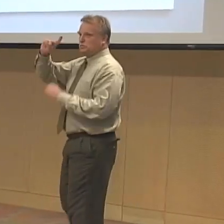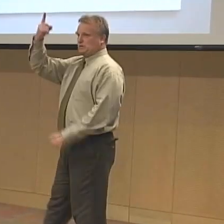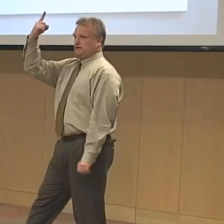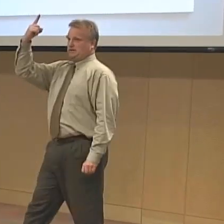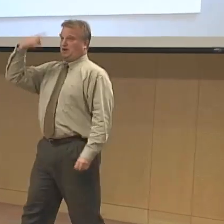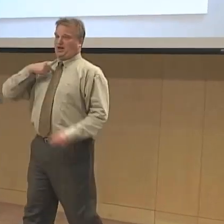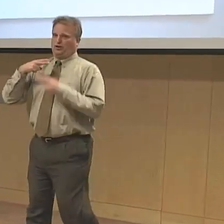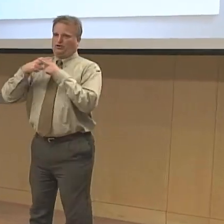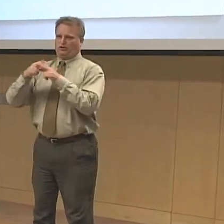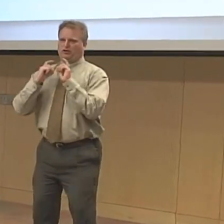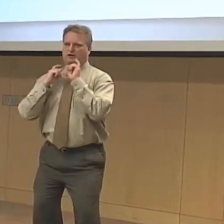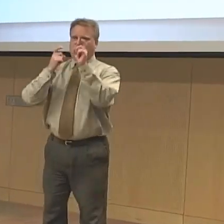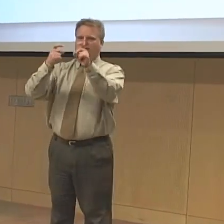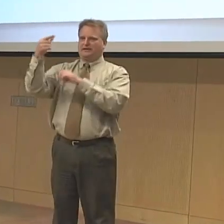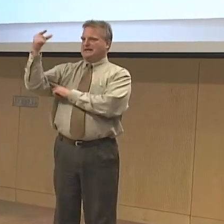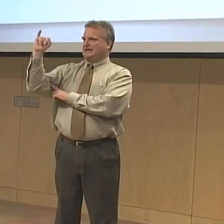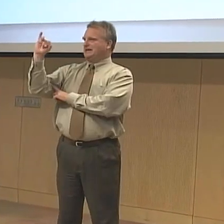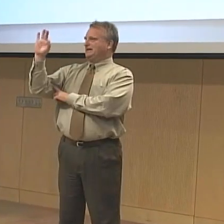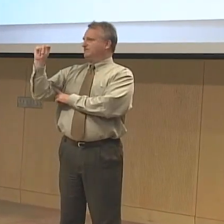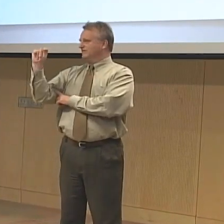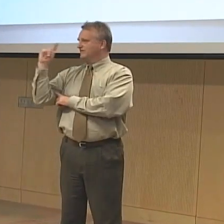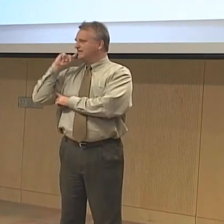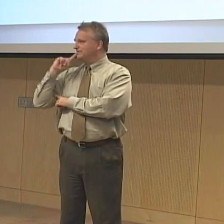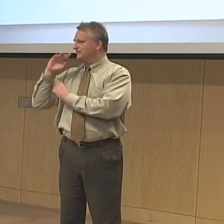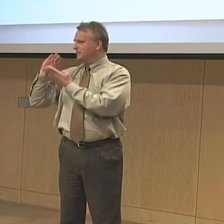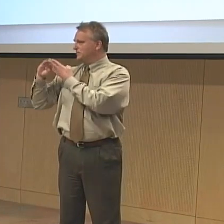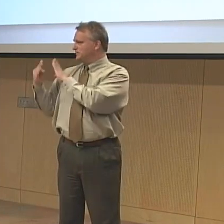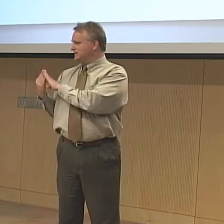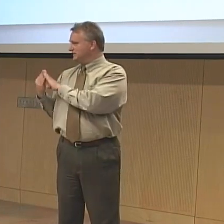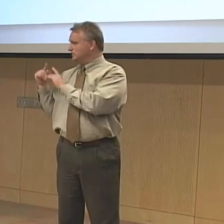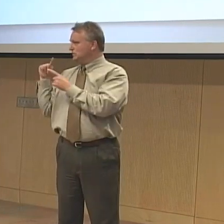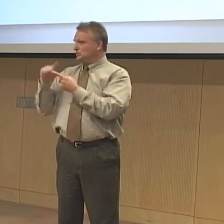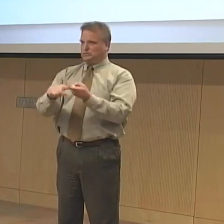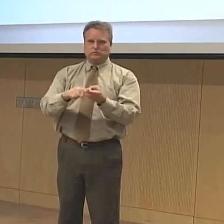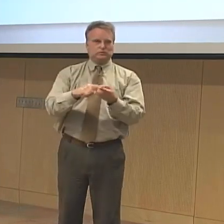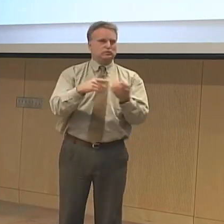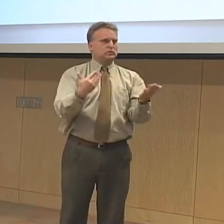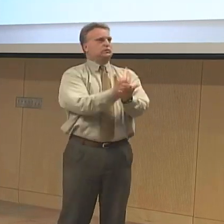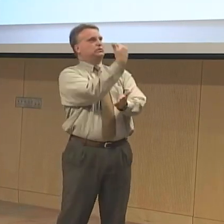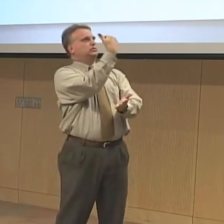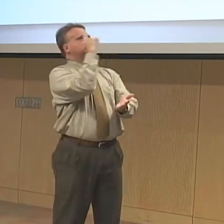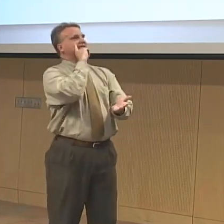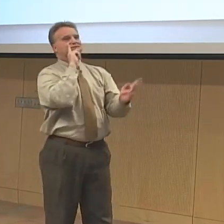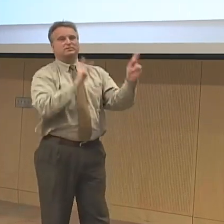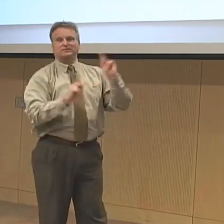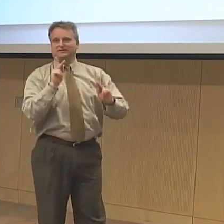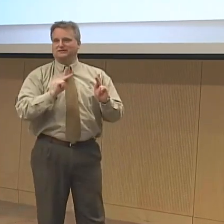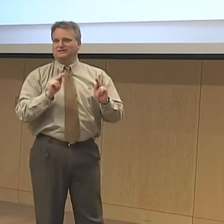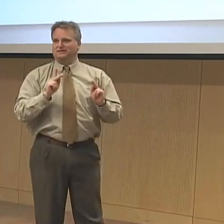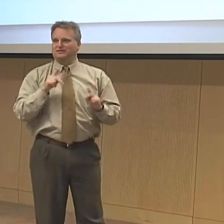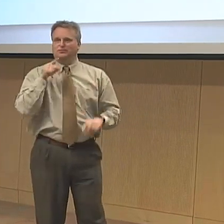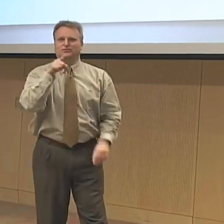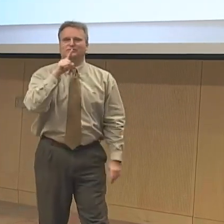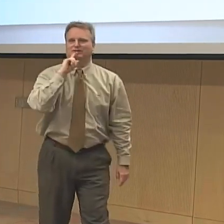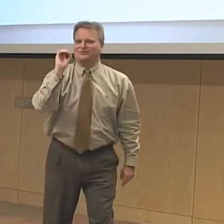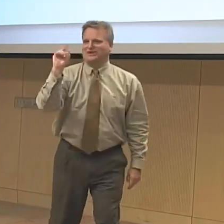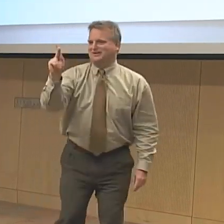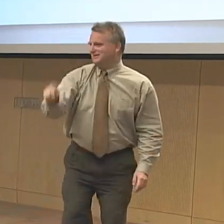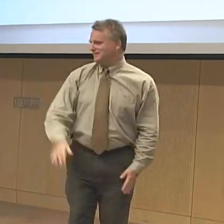First, I call this the gift to the deaf community, to people who are recently diagnosed as deaf,